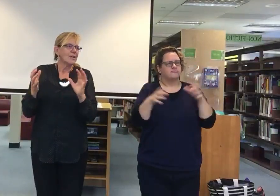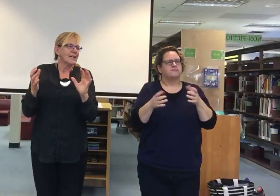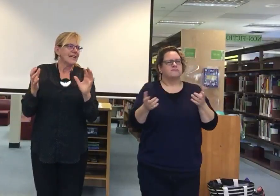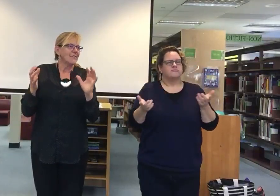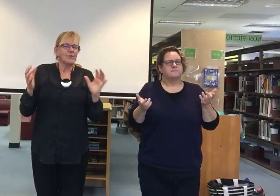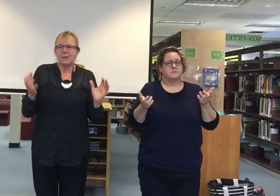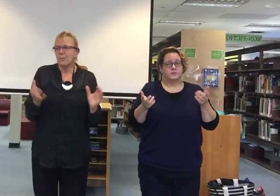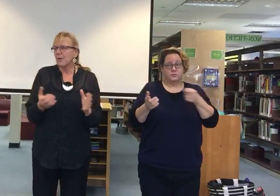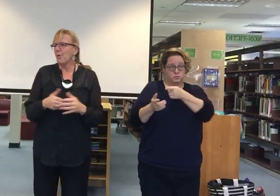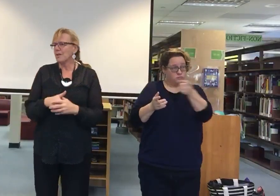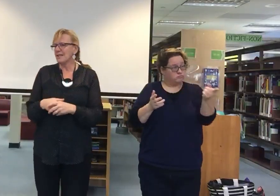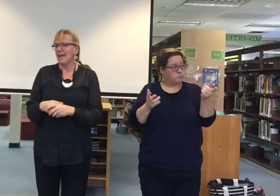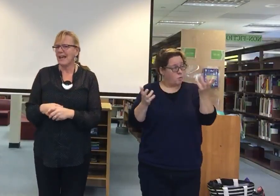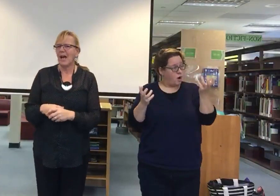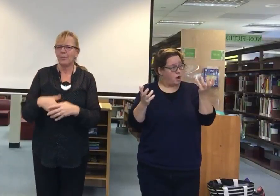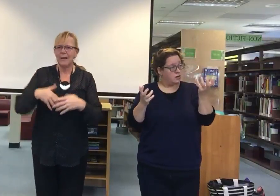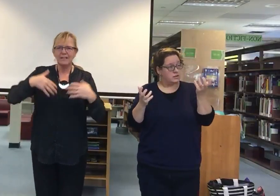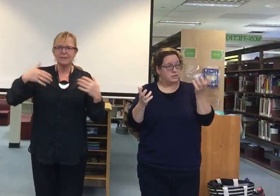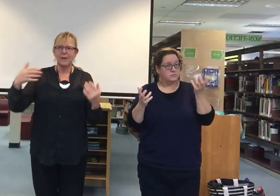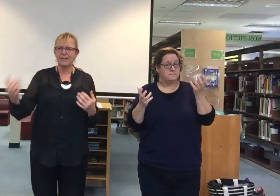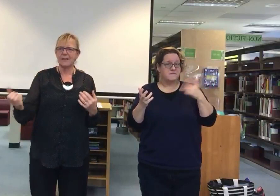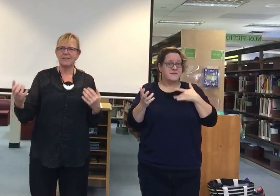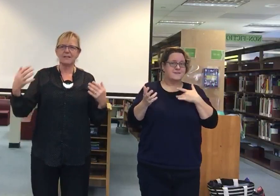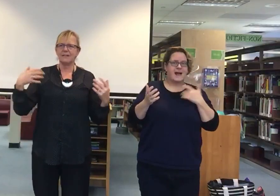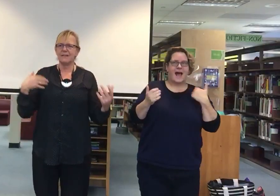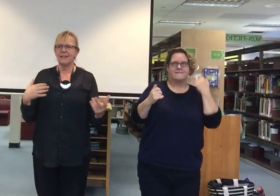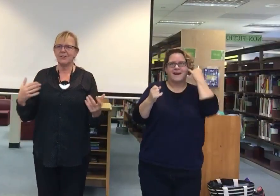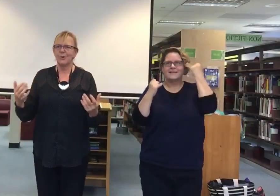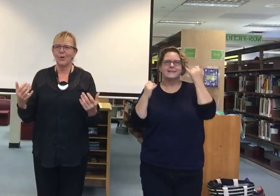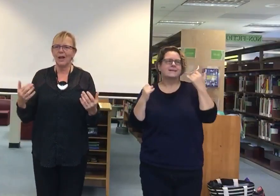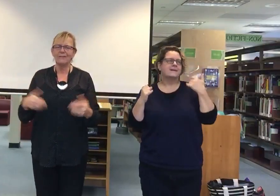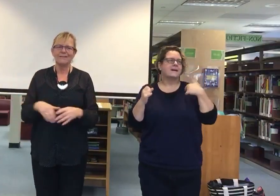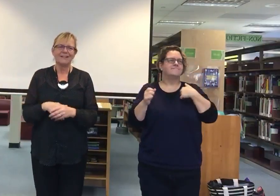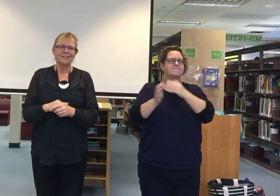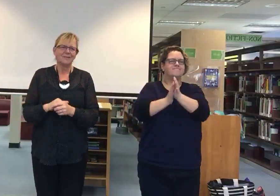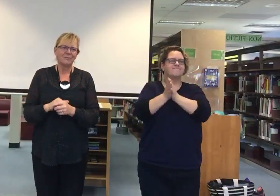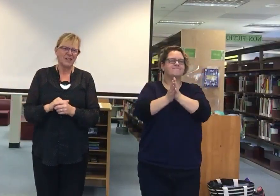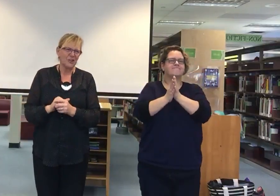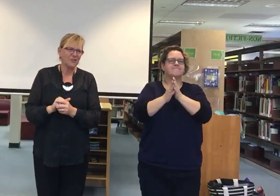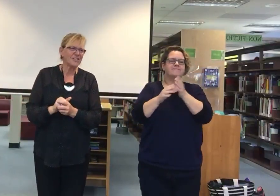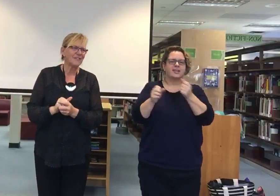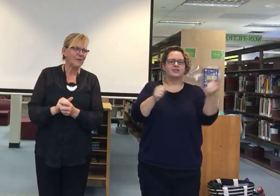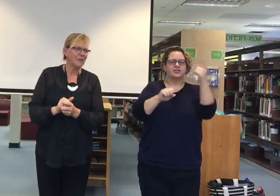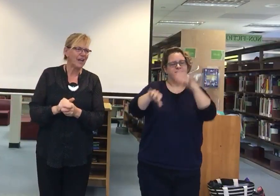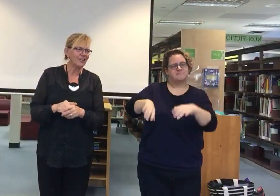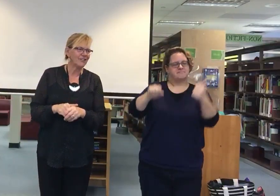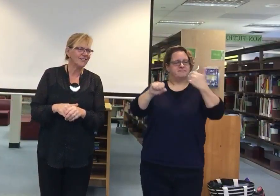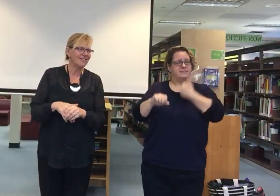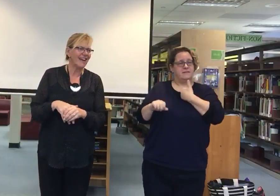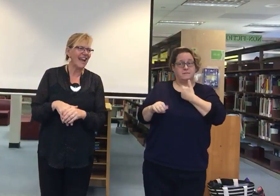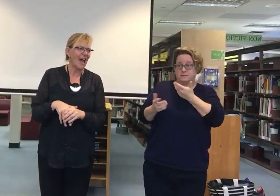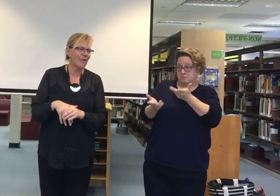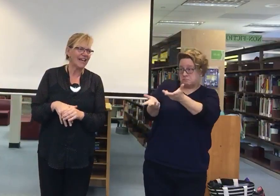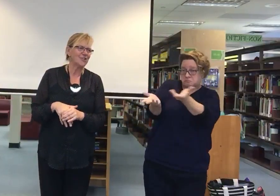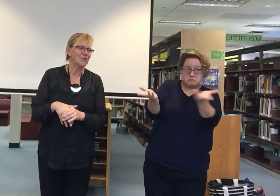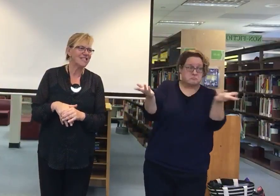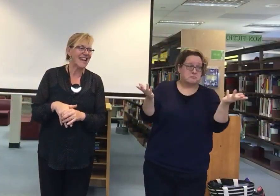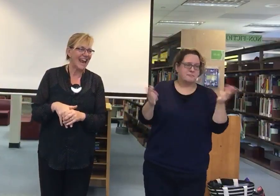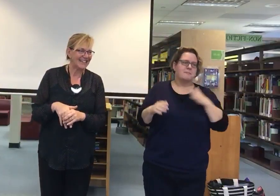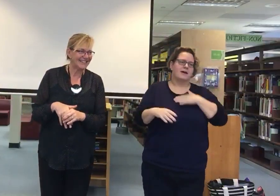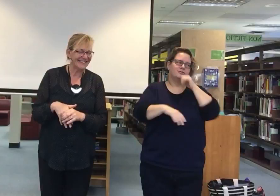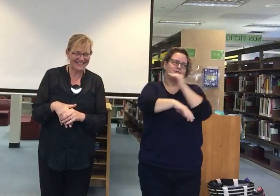So if there's someone that wants to kind of help and has some ideas, and, you know, my daughter's an event planner, and now